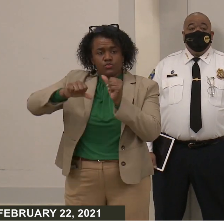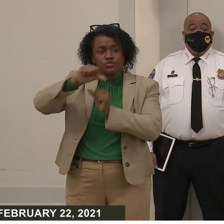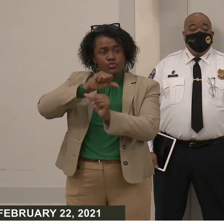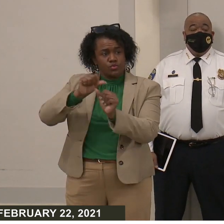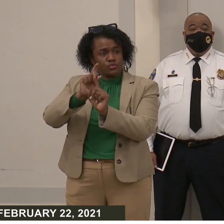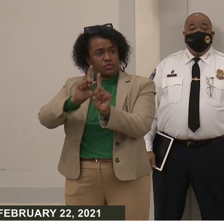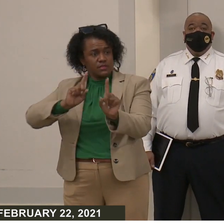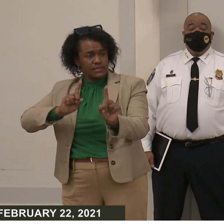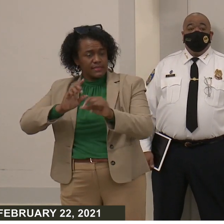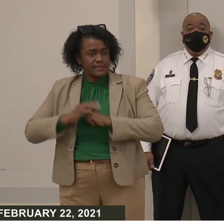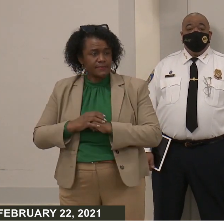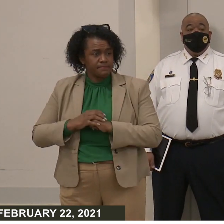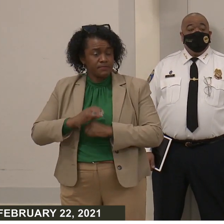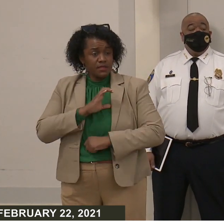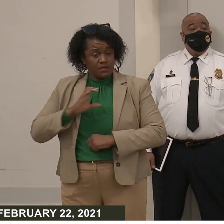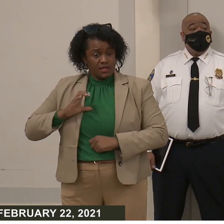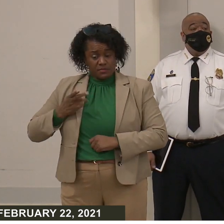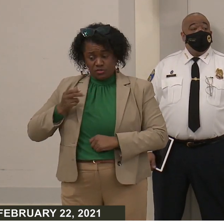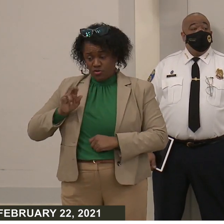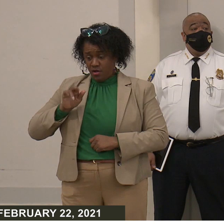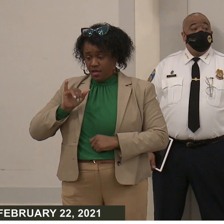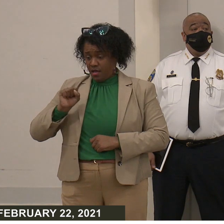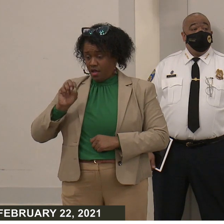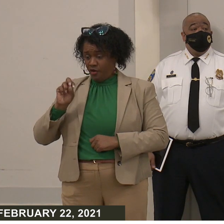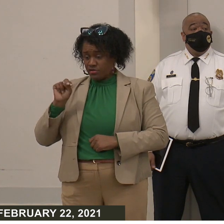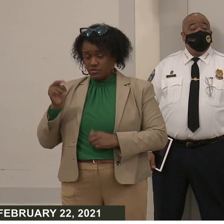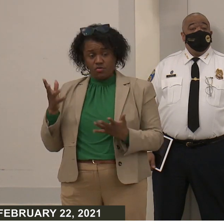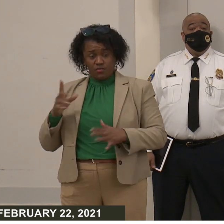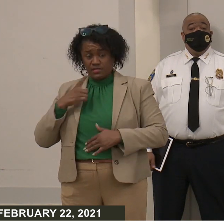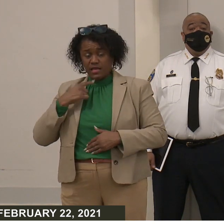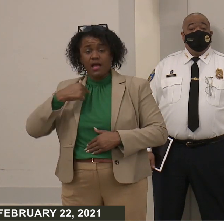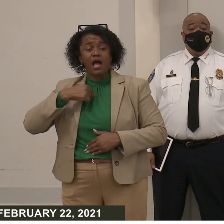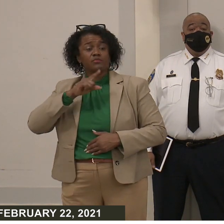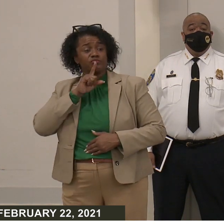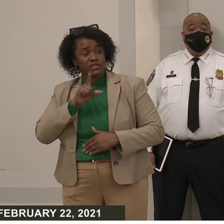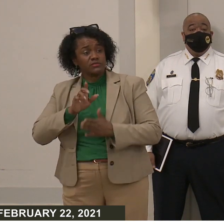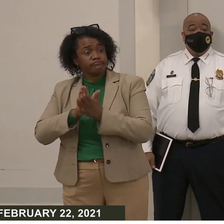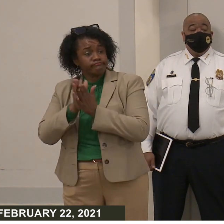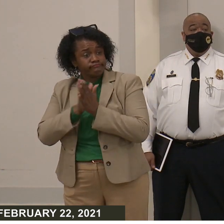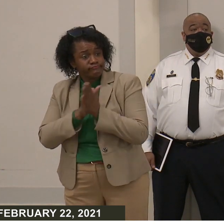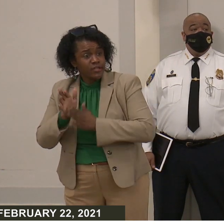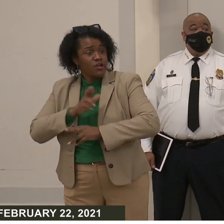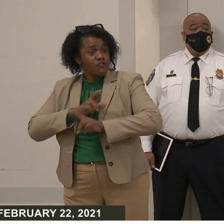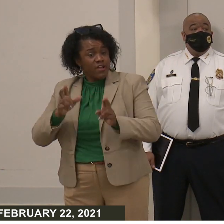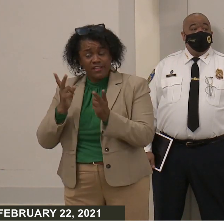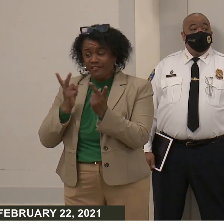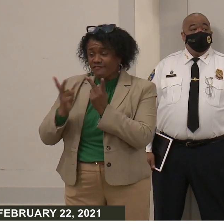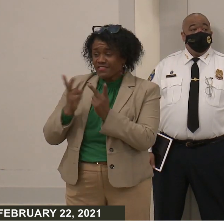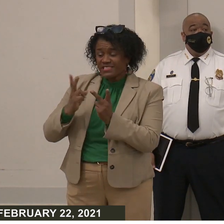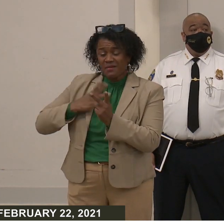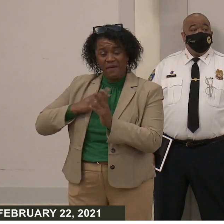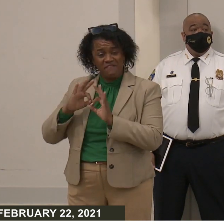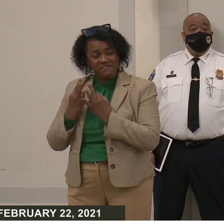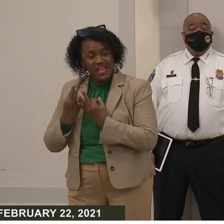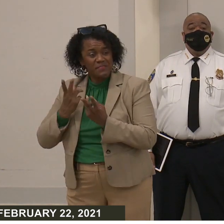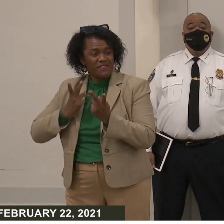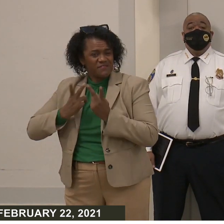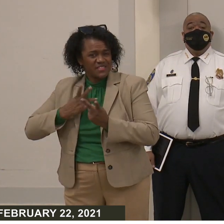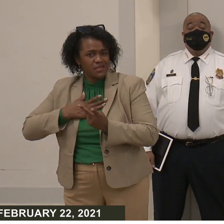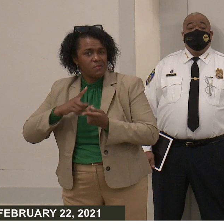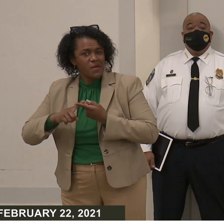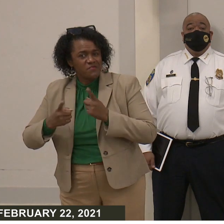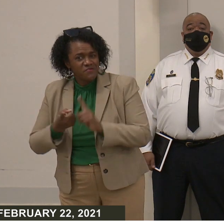distancing. As Commissioner Harrison stated, I'm also ready to resume visiting my family, visiting my